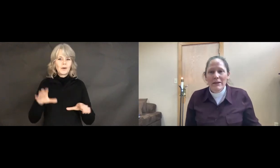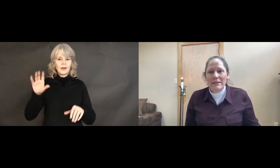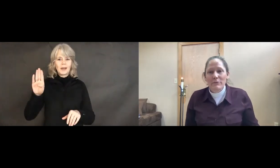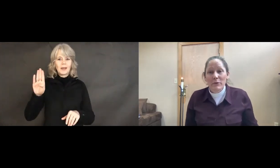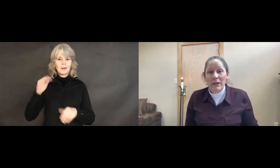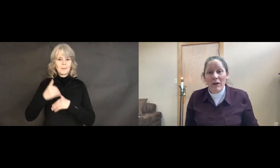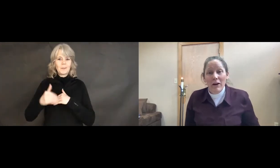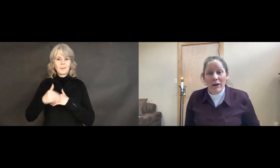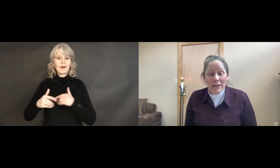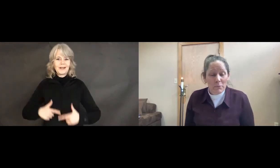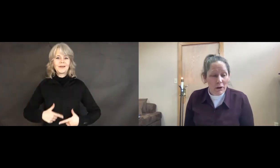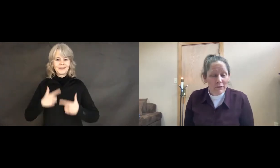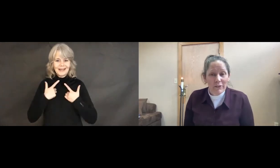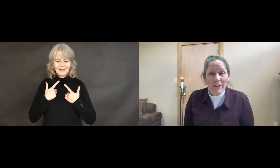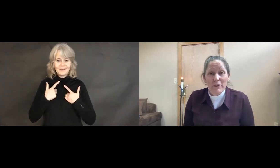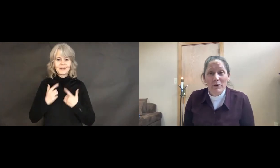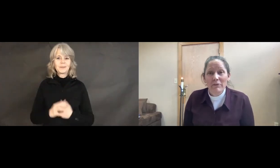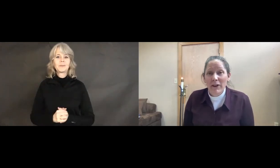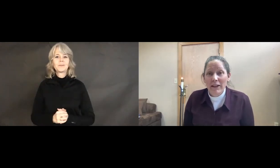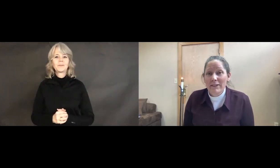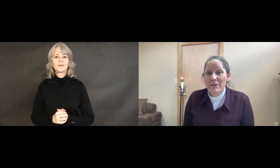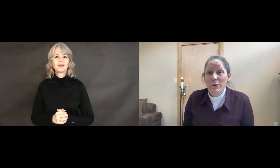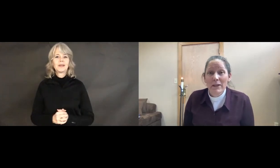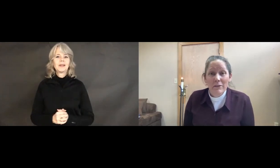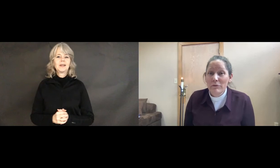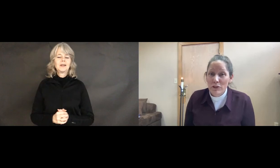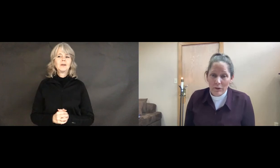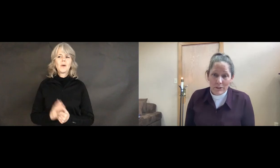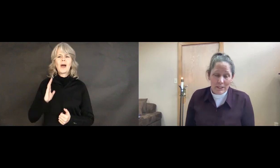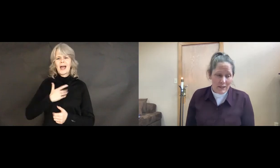Because we are, as part of our faith, we're invited to give generously.